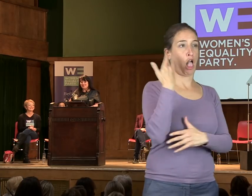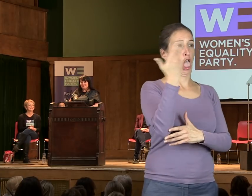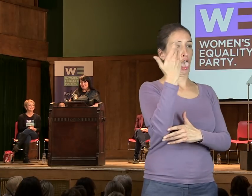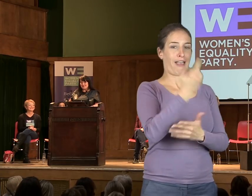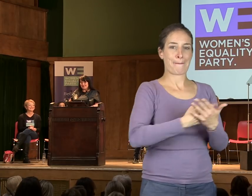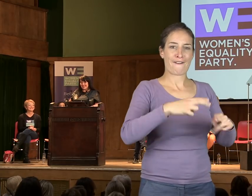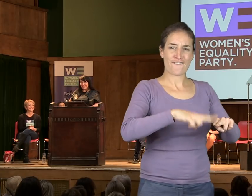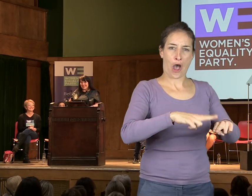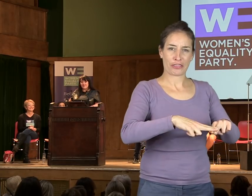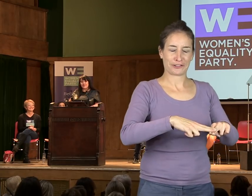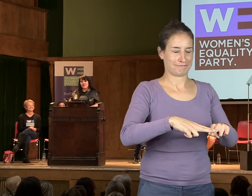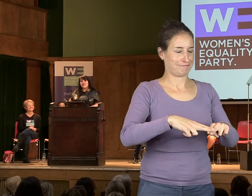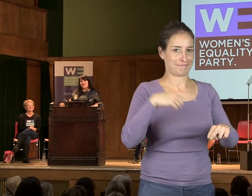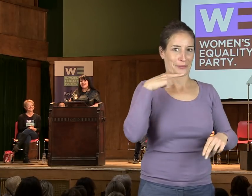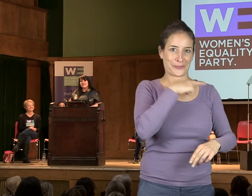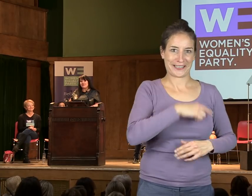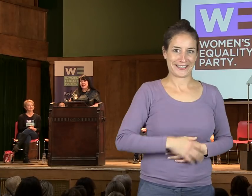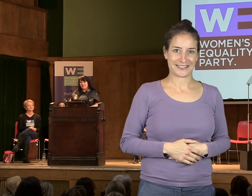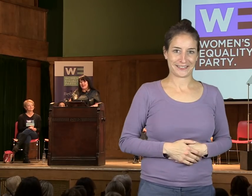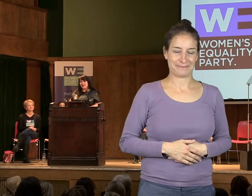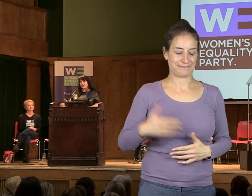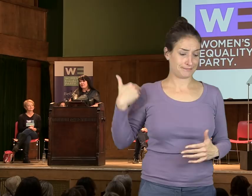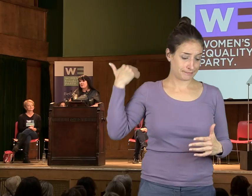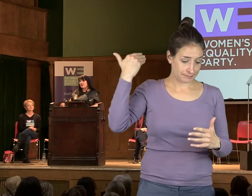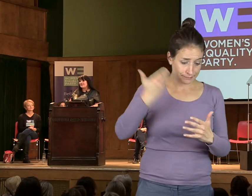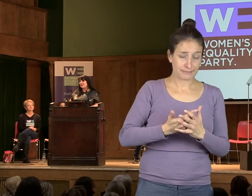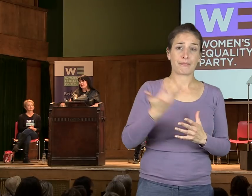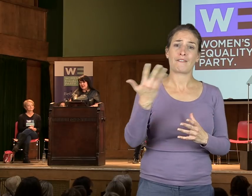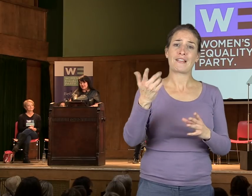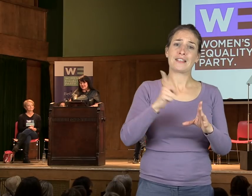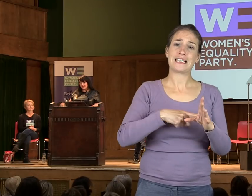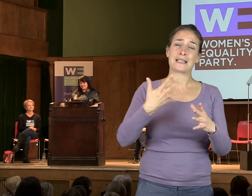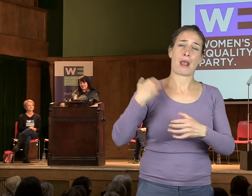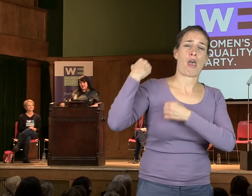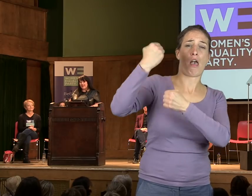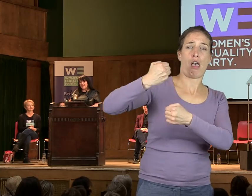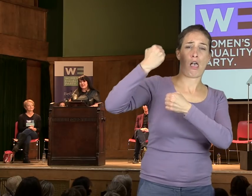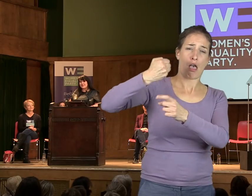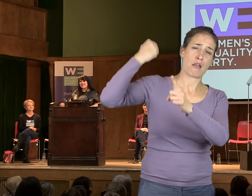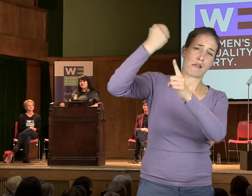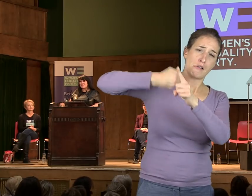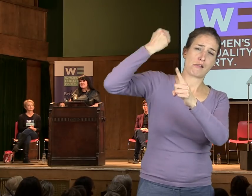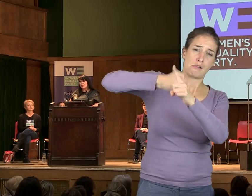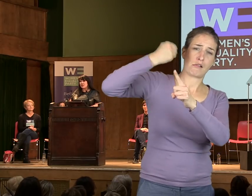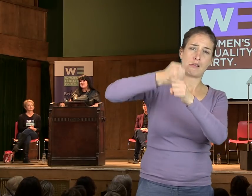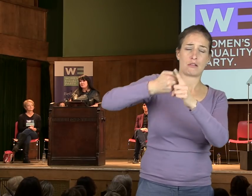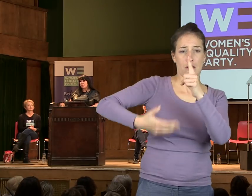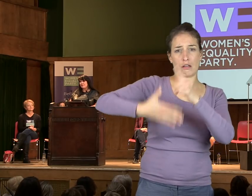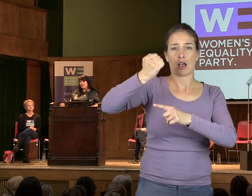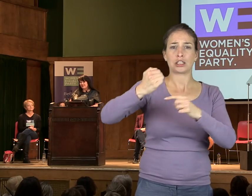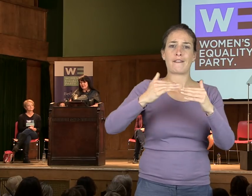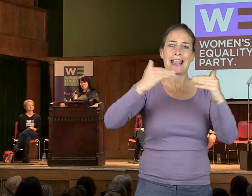job. For 15 years, I've campaigned for equality in parenting, and there has been some